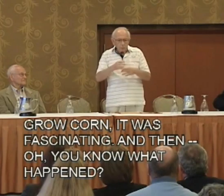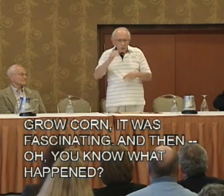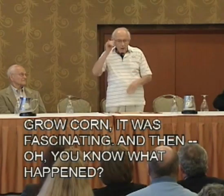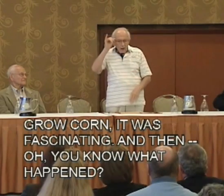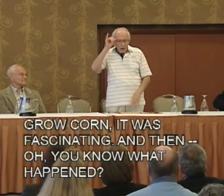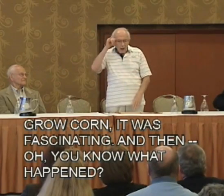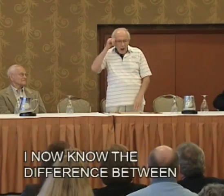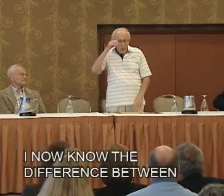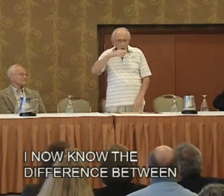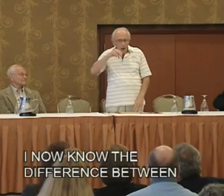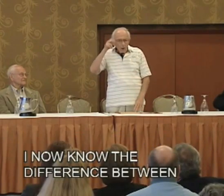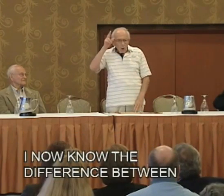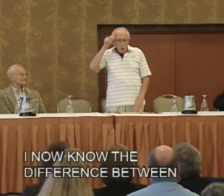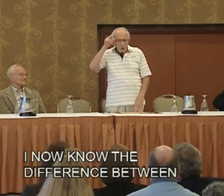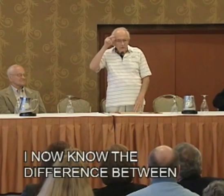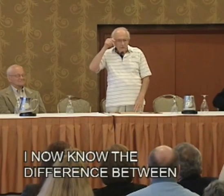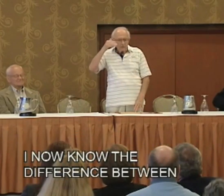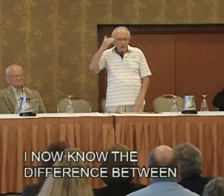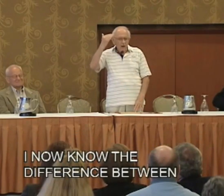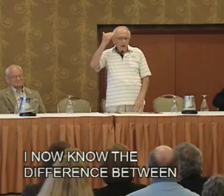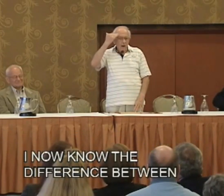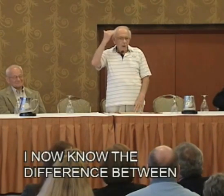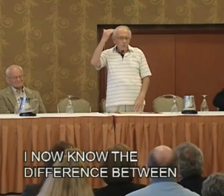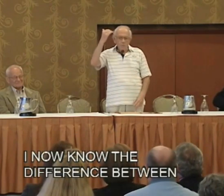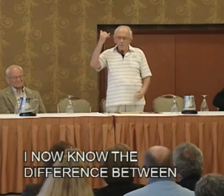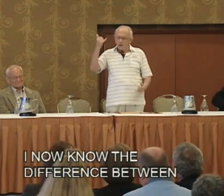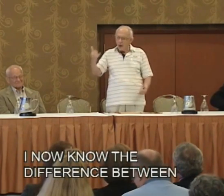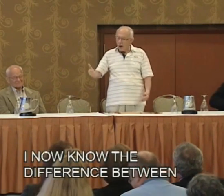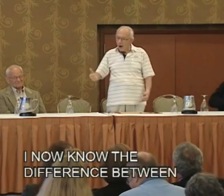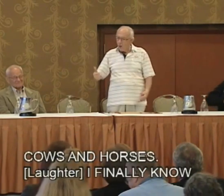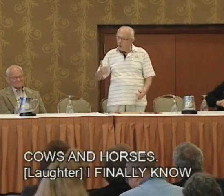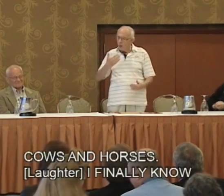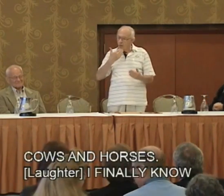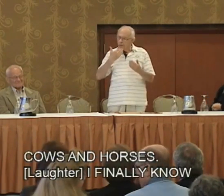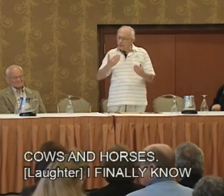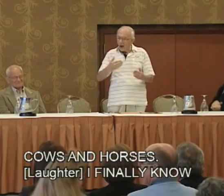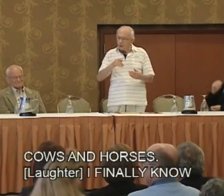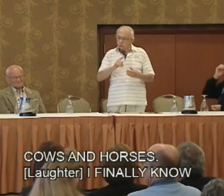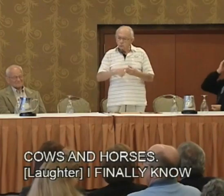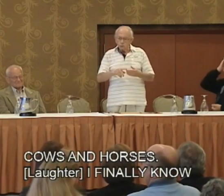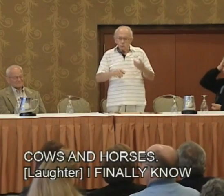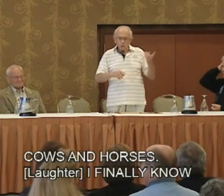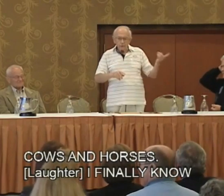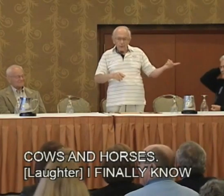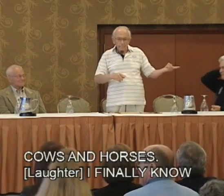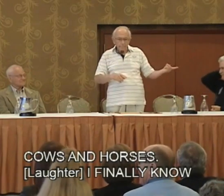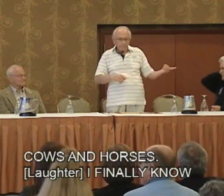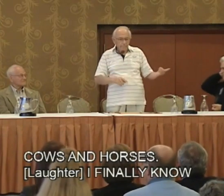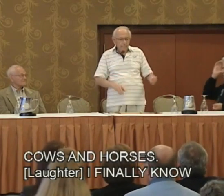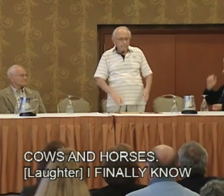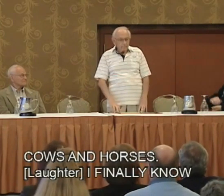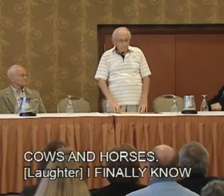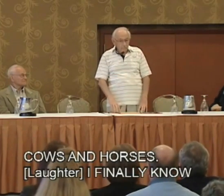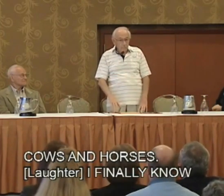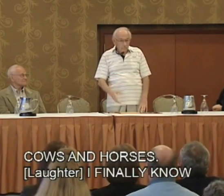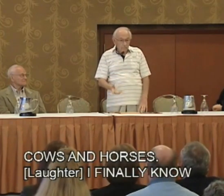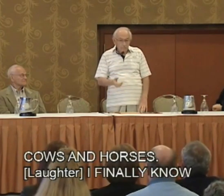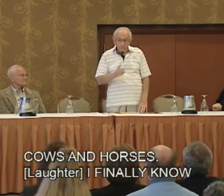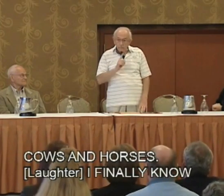the difference between cows and horses I finally know the difference between that thanks to the students